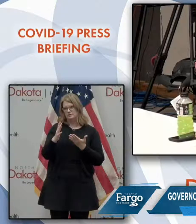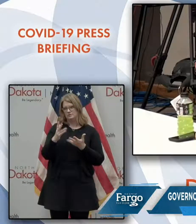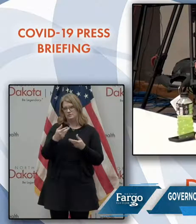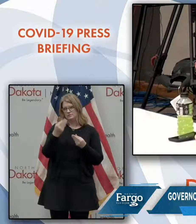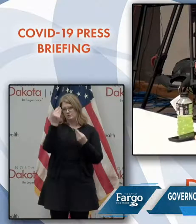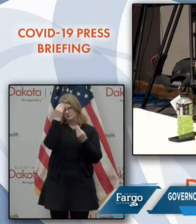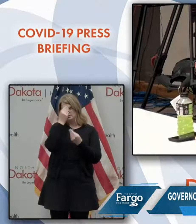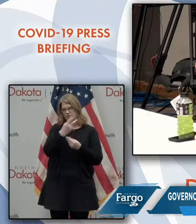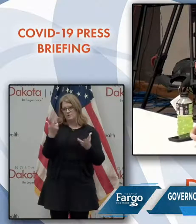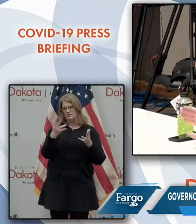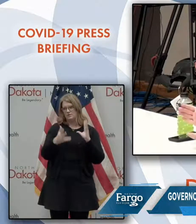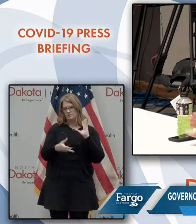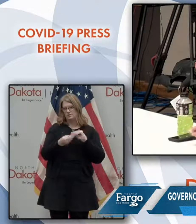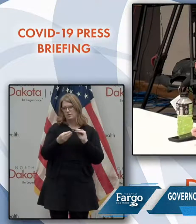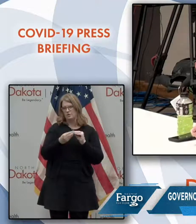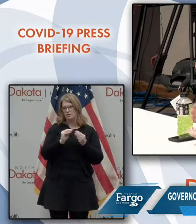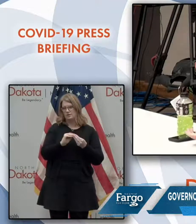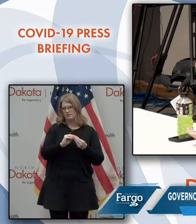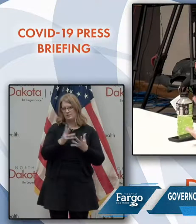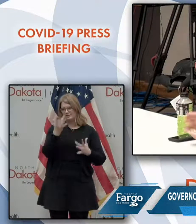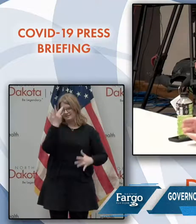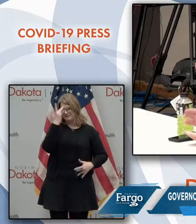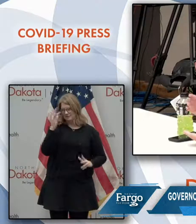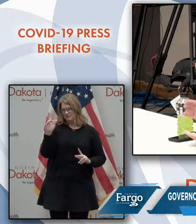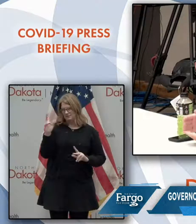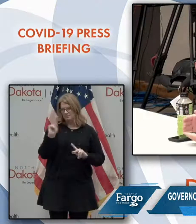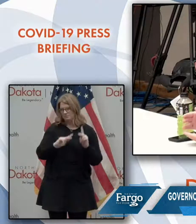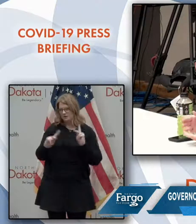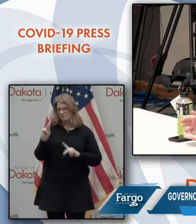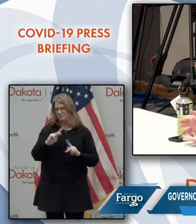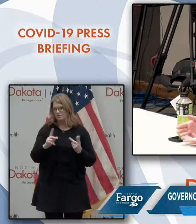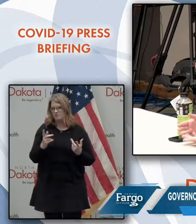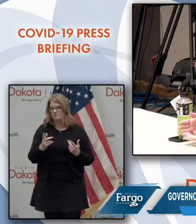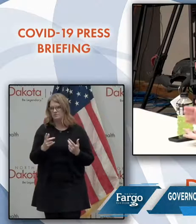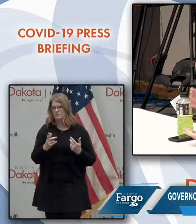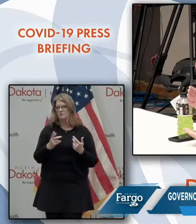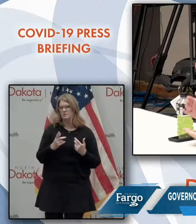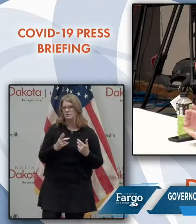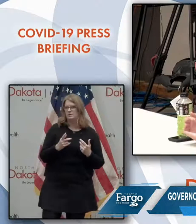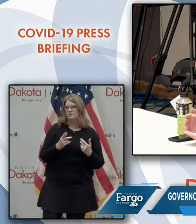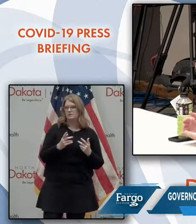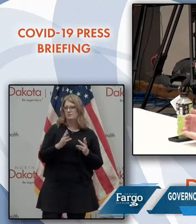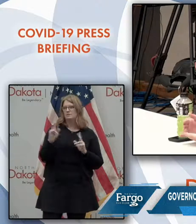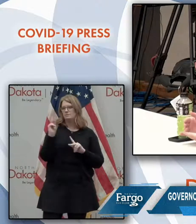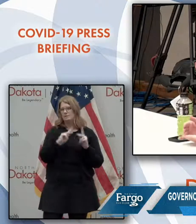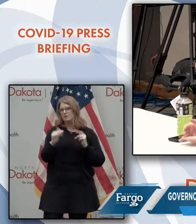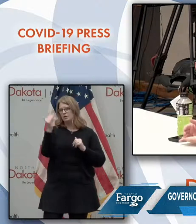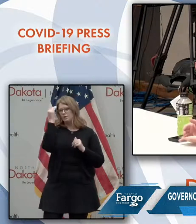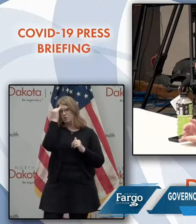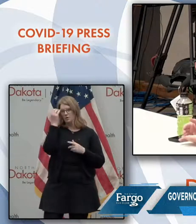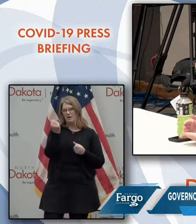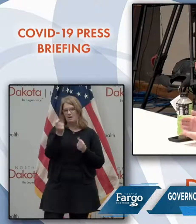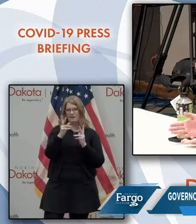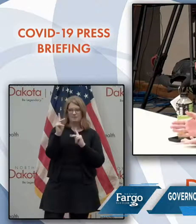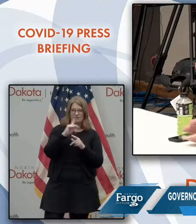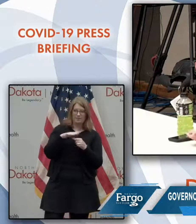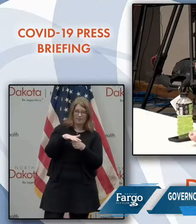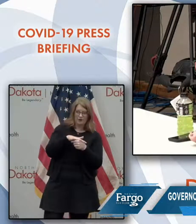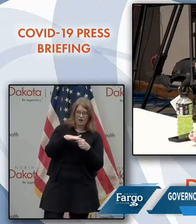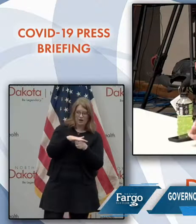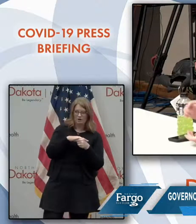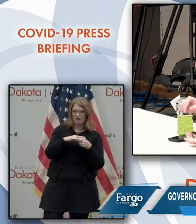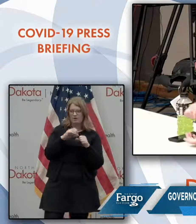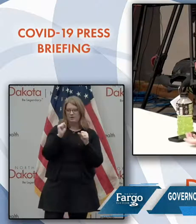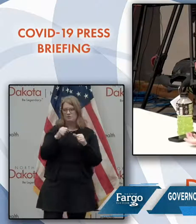active cases? And I'm just wondering, because if so, then people could know how many are in their area and potentially